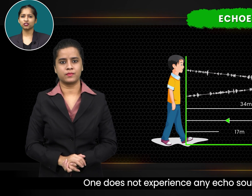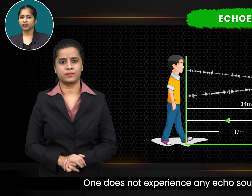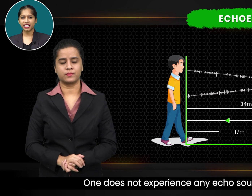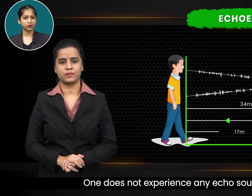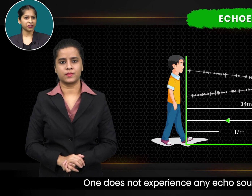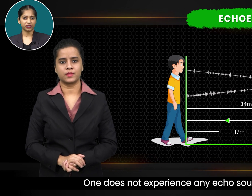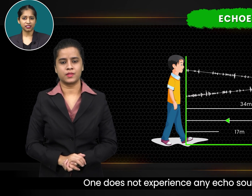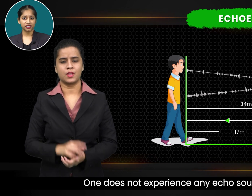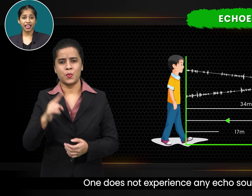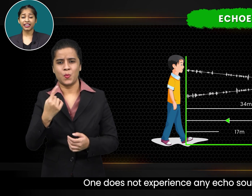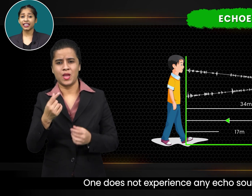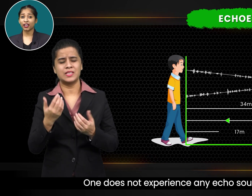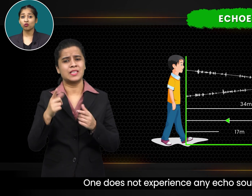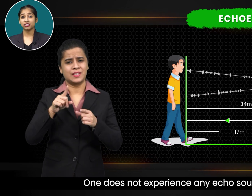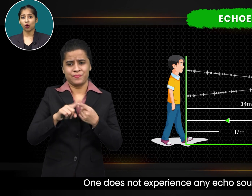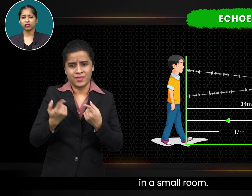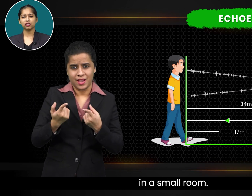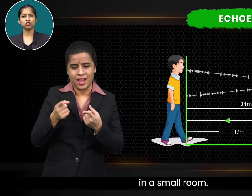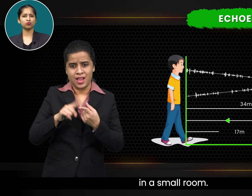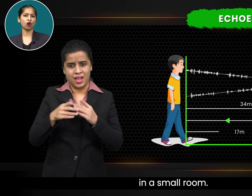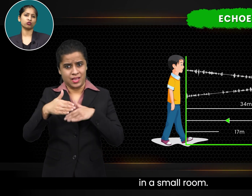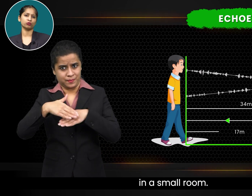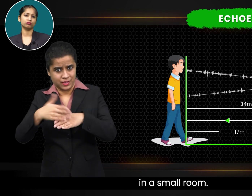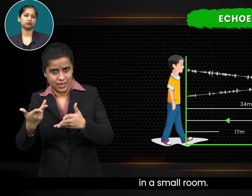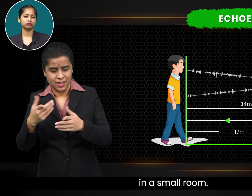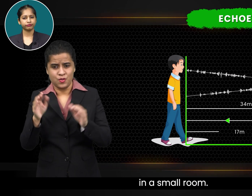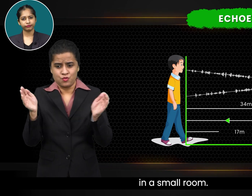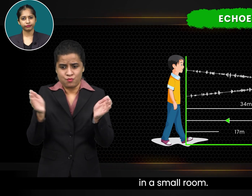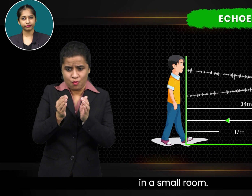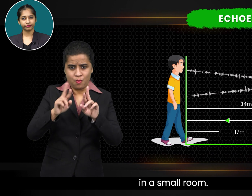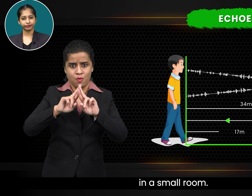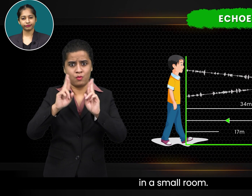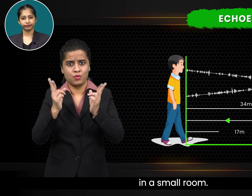one does not experience any echo sound in a small room.